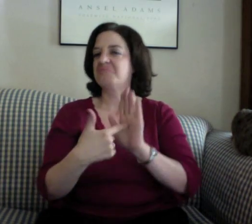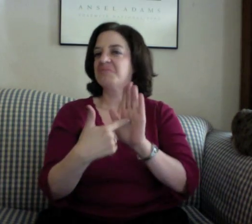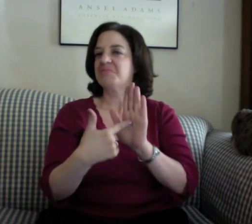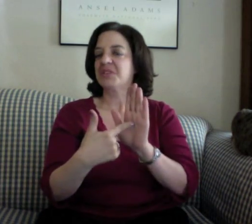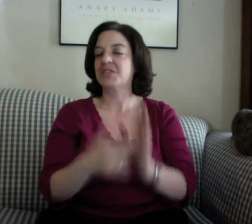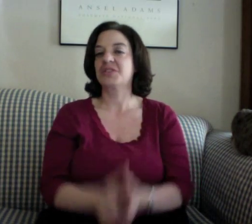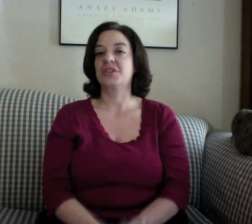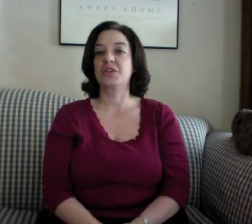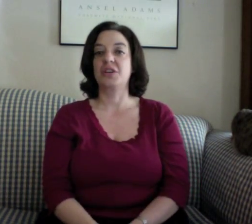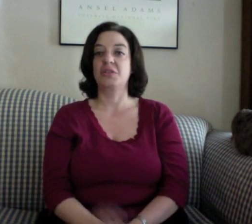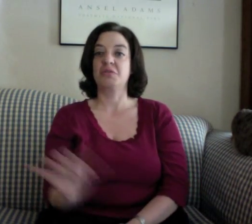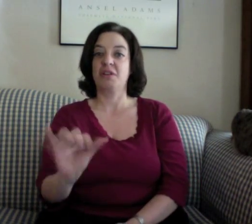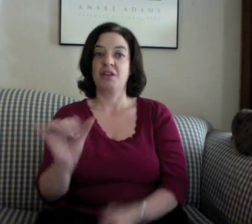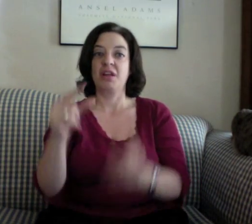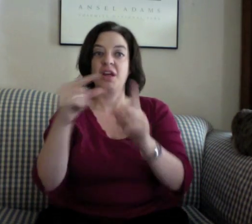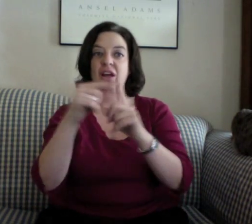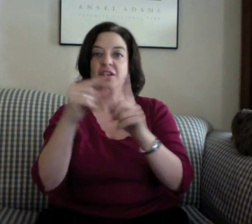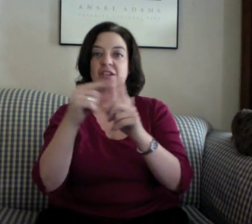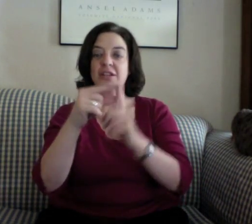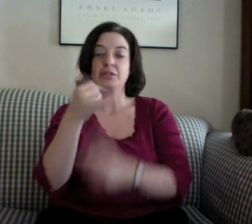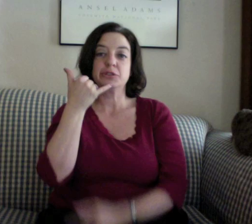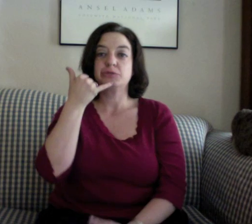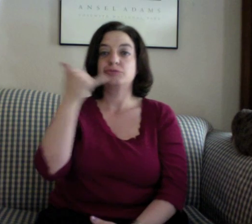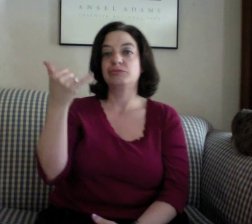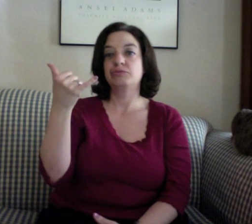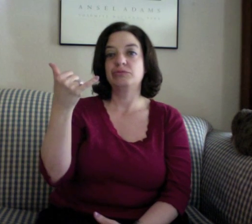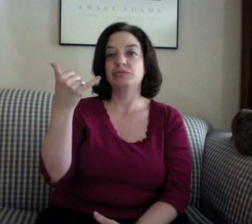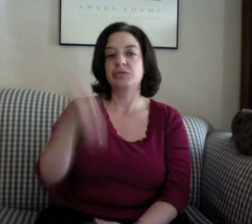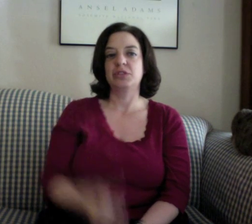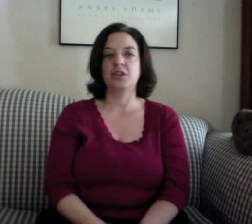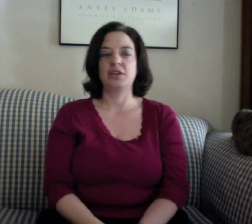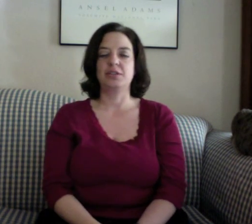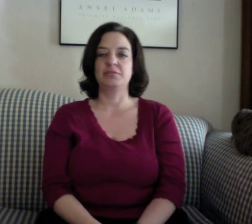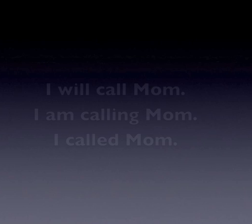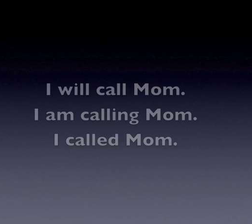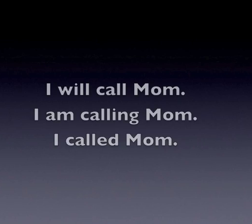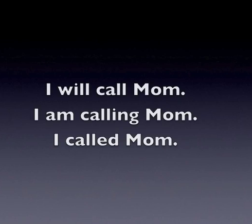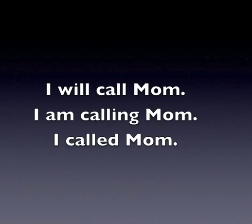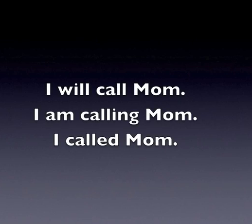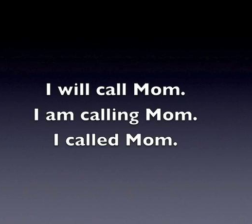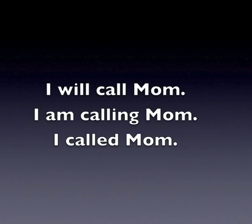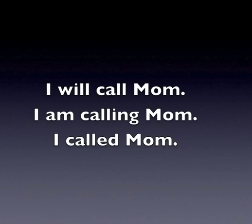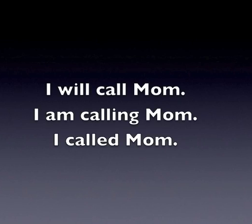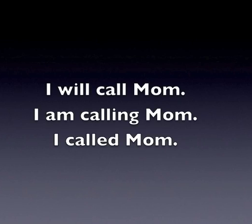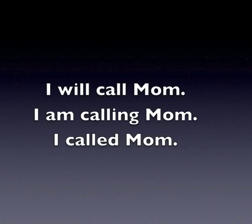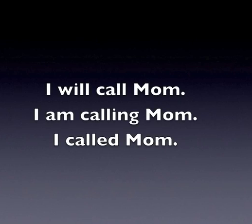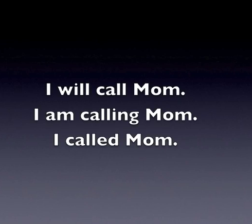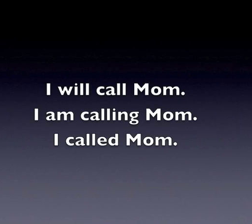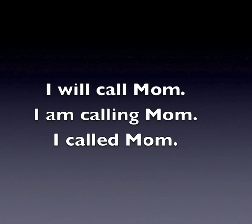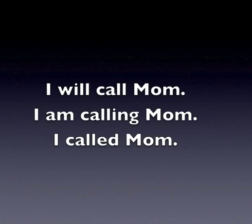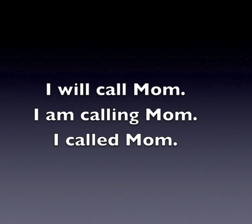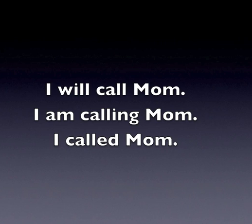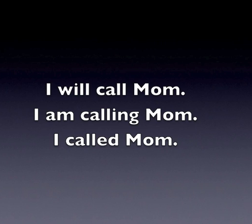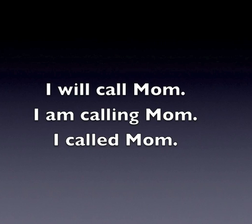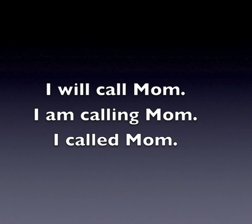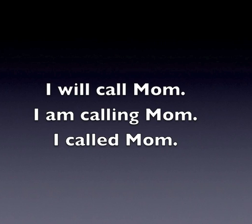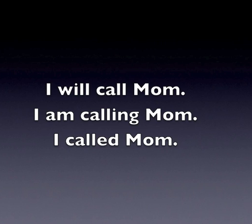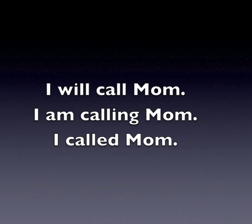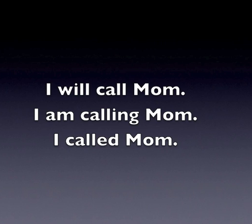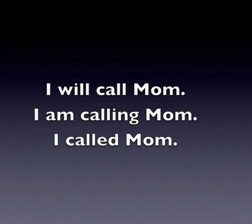show you an example, like the word to call on the phone. I will call mom. I am calling mom. I